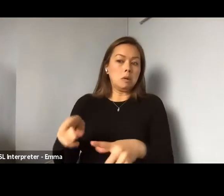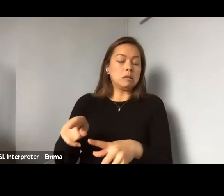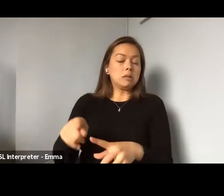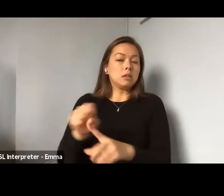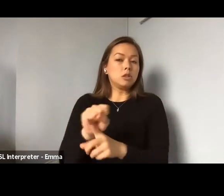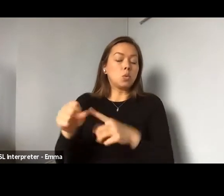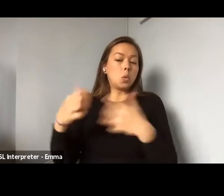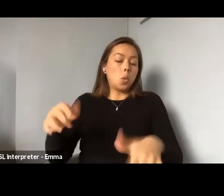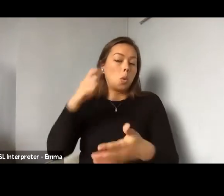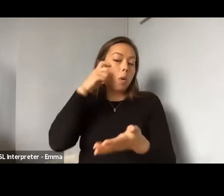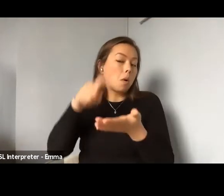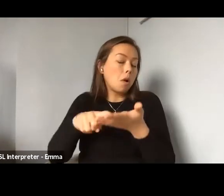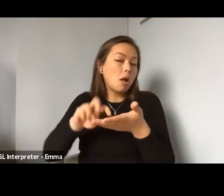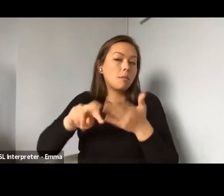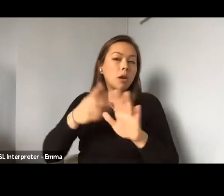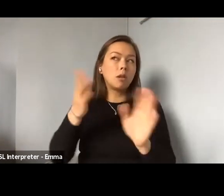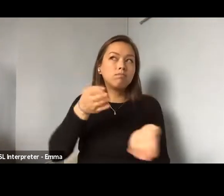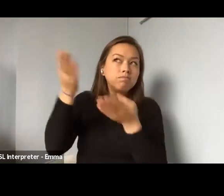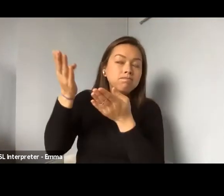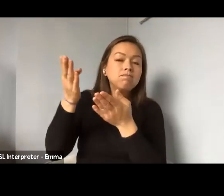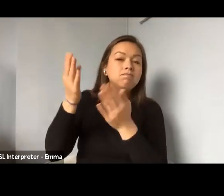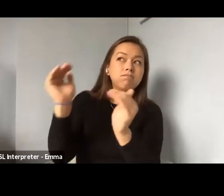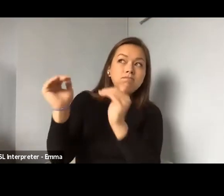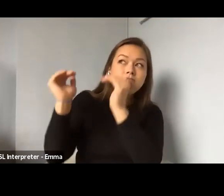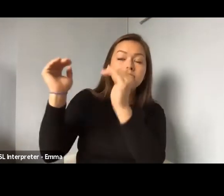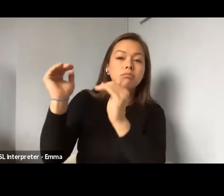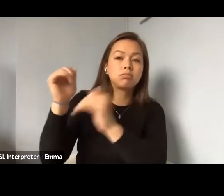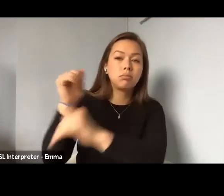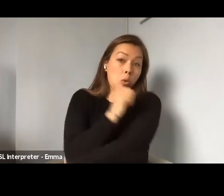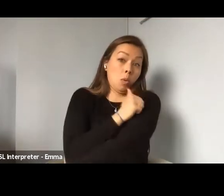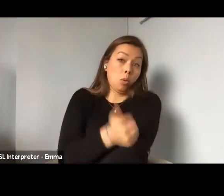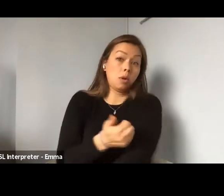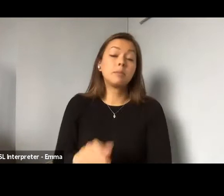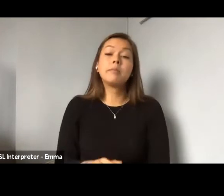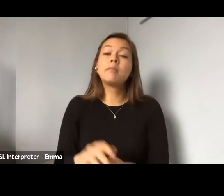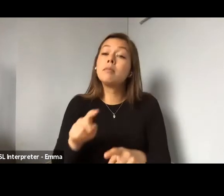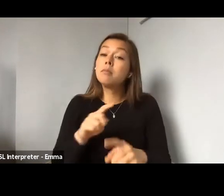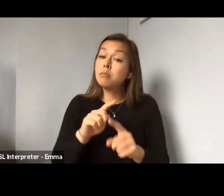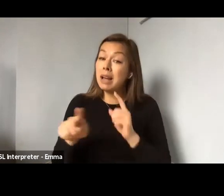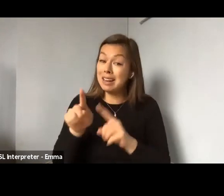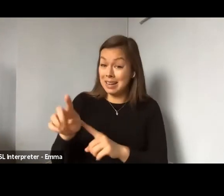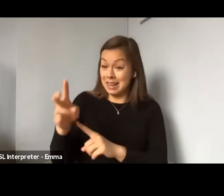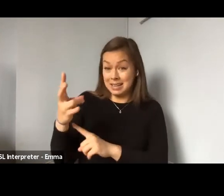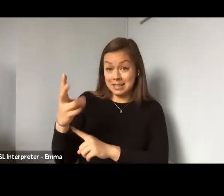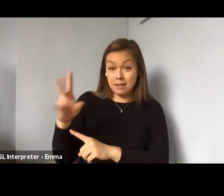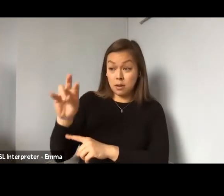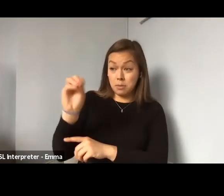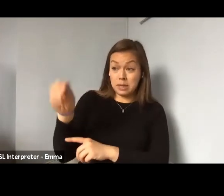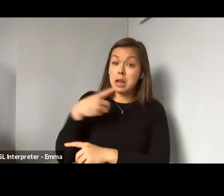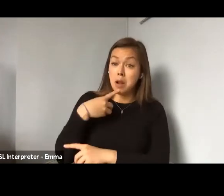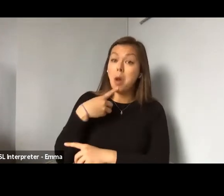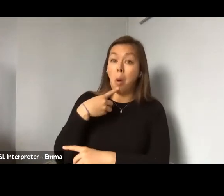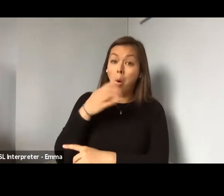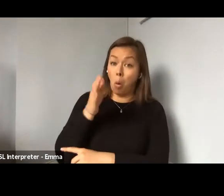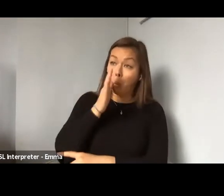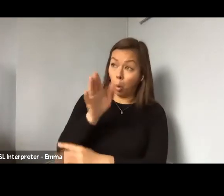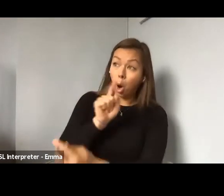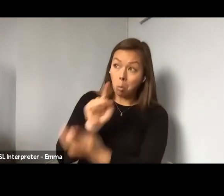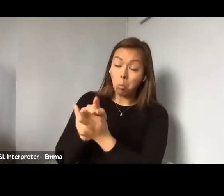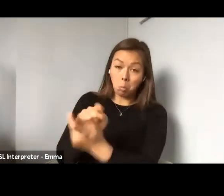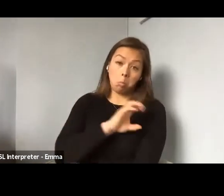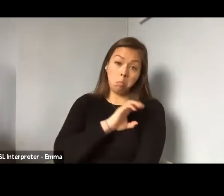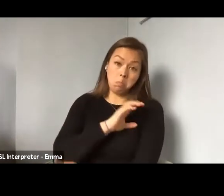interesting to note that this statistic means that 83% of youth did not indicate they would go to a police officer to find information on how to deal